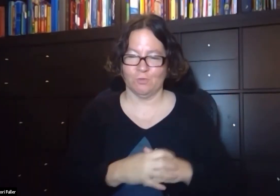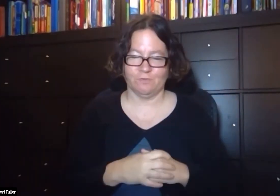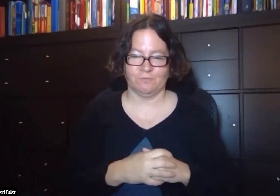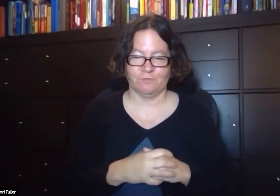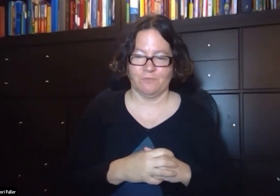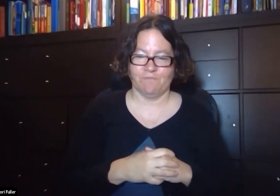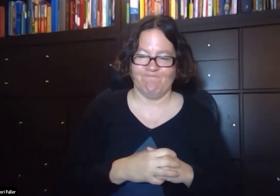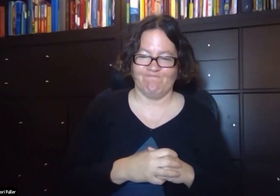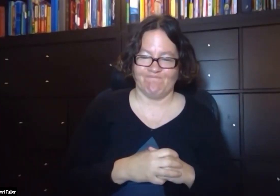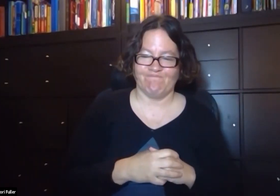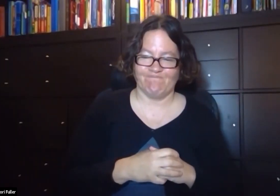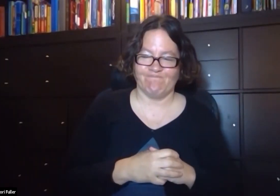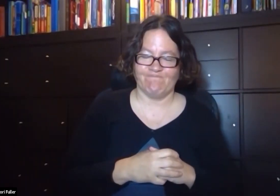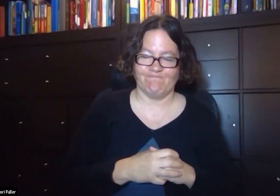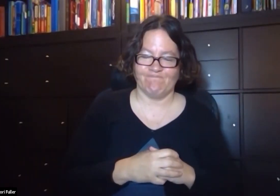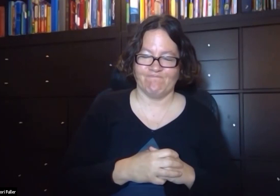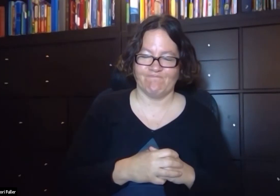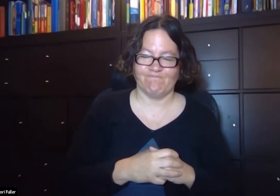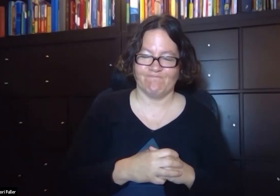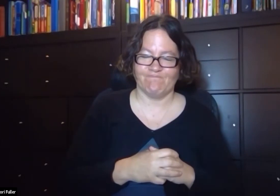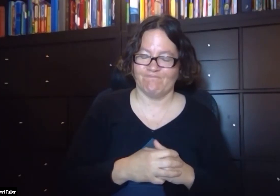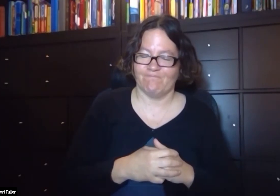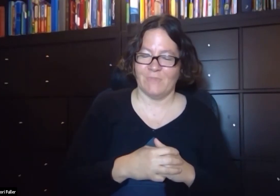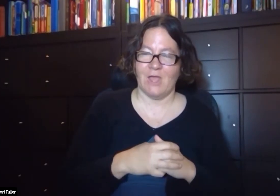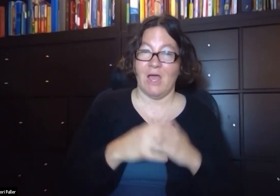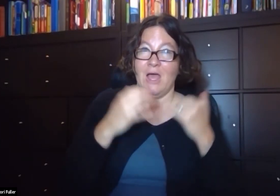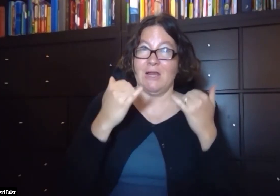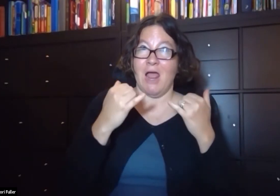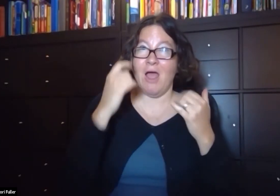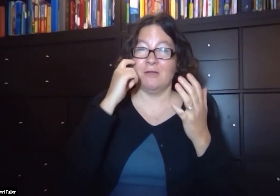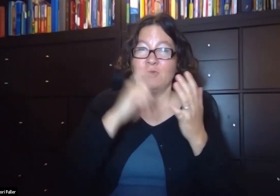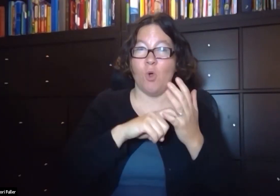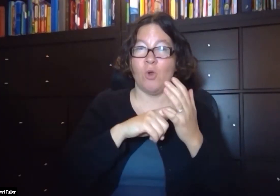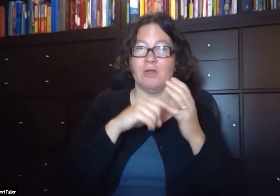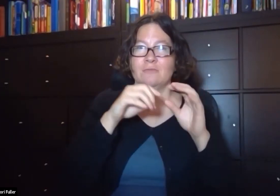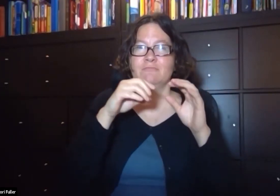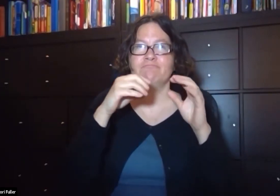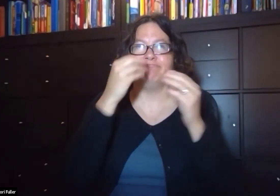And during this time, I have felt more inspired and more energized.